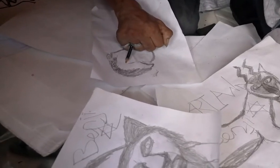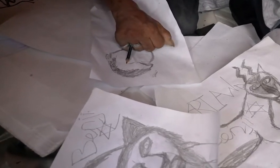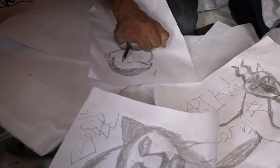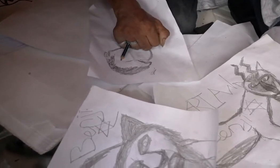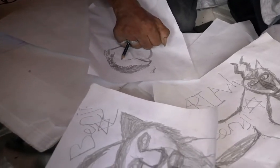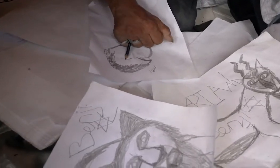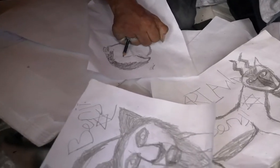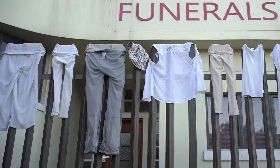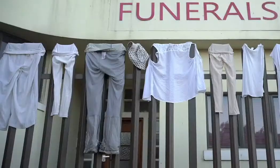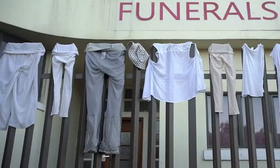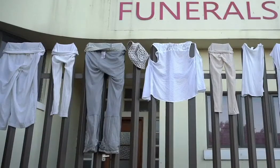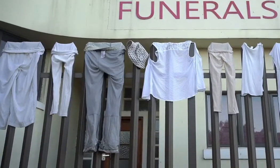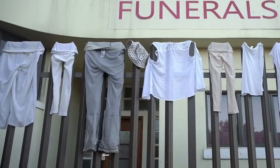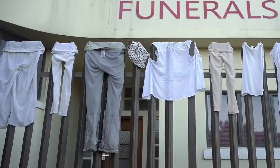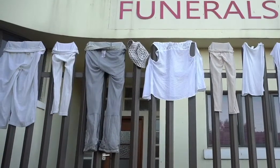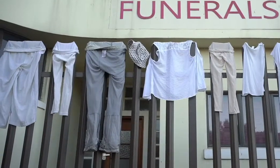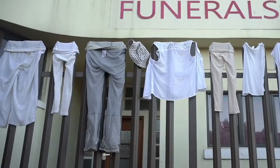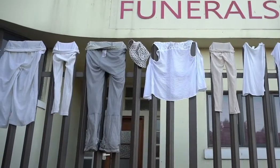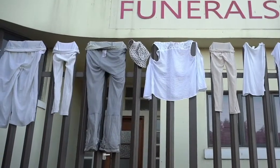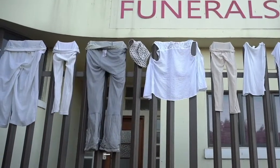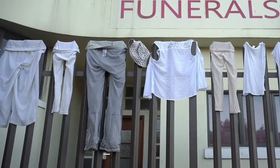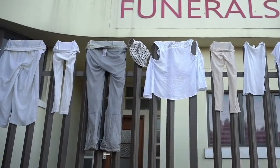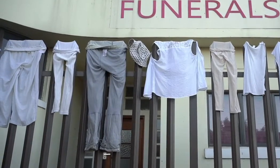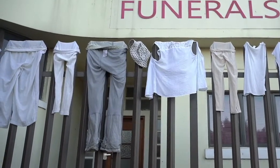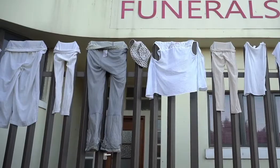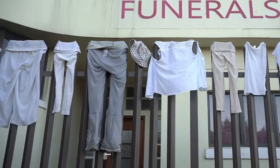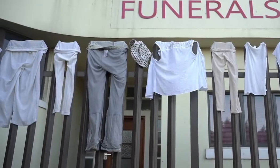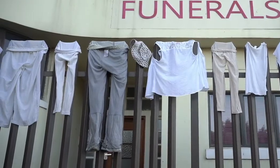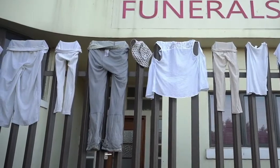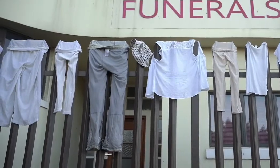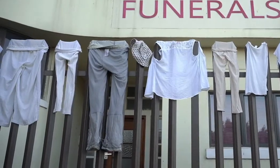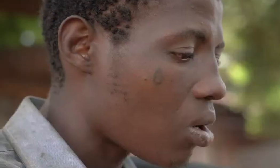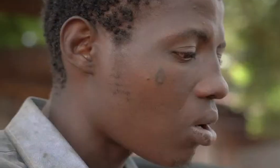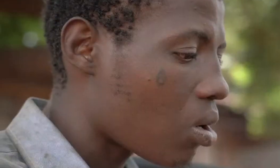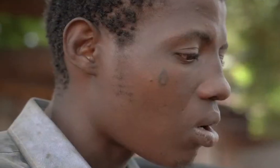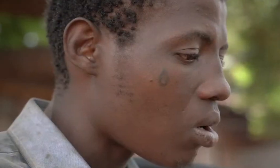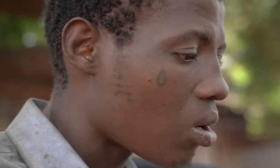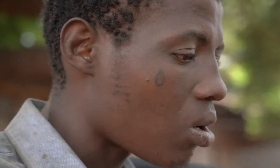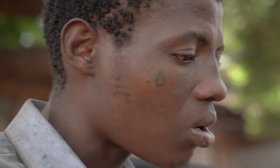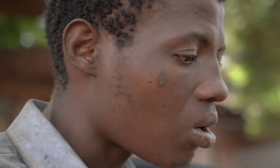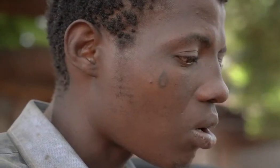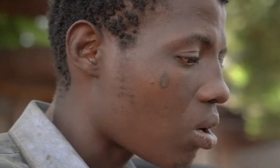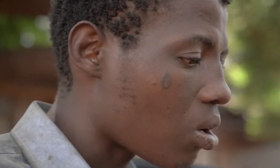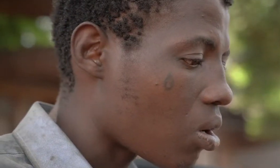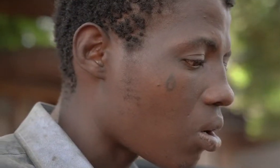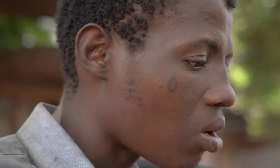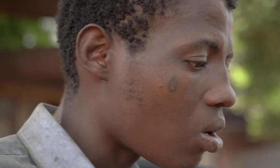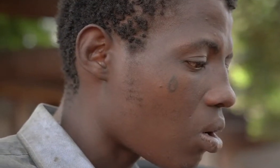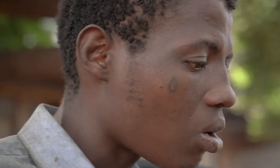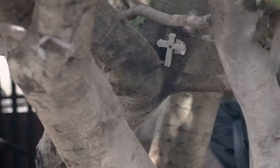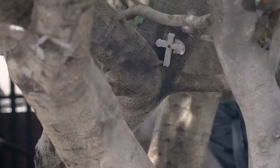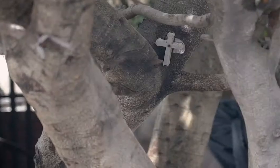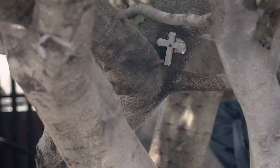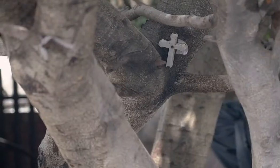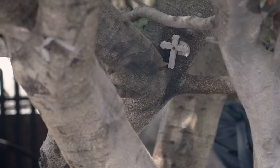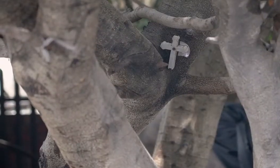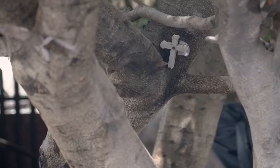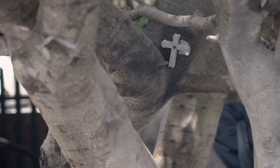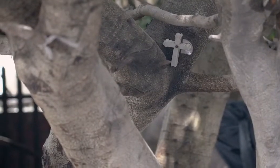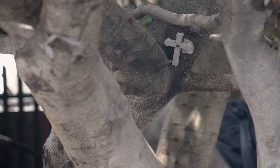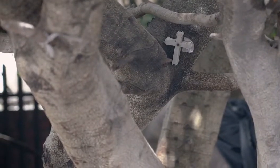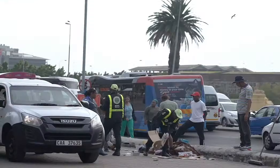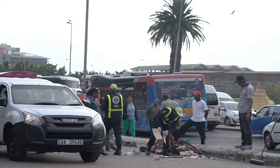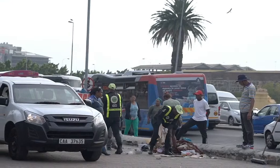full citizenship in this country. You know, they don't have full access to healthcare services because they're not seen as